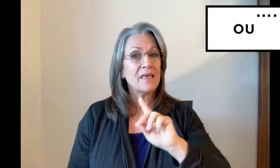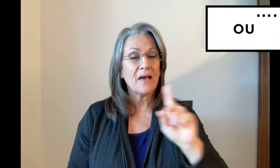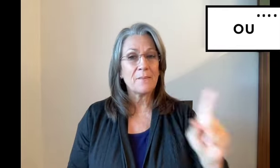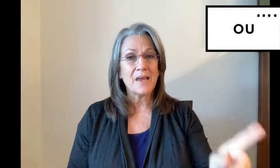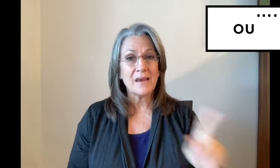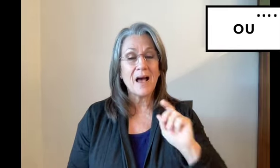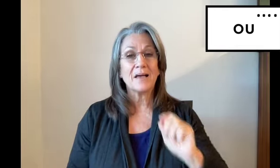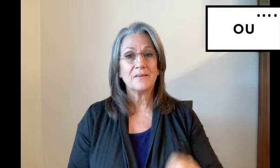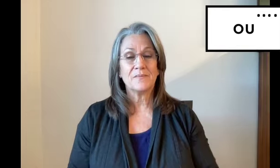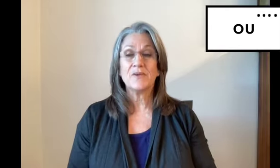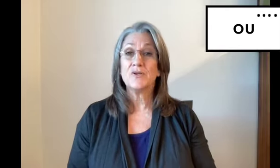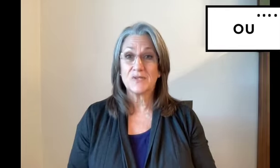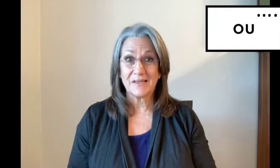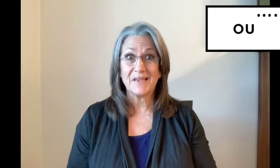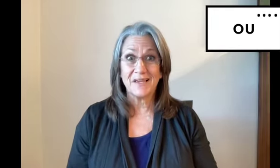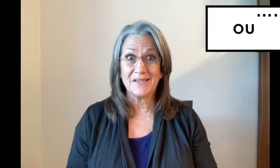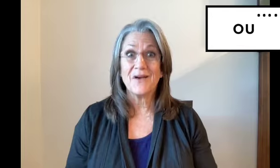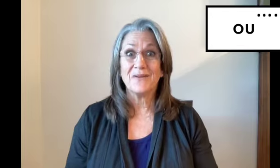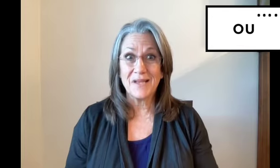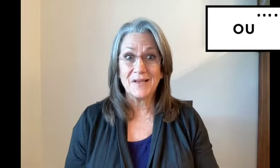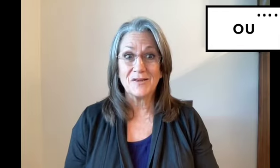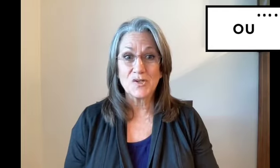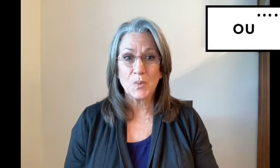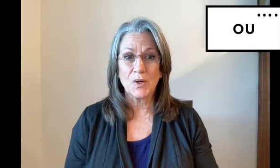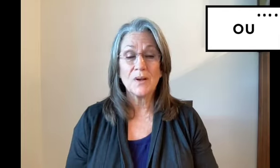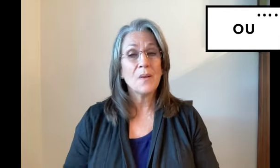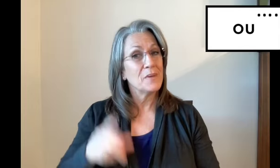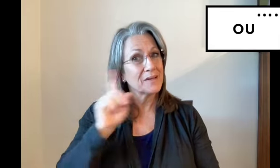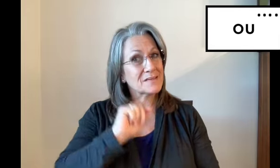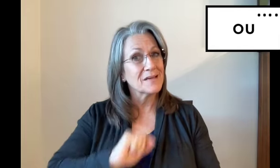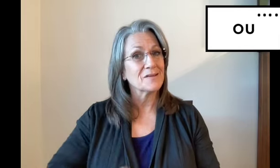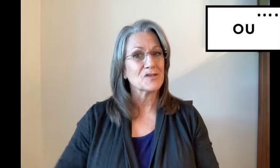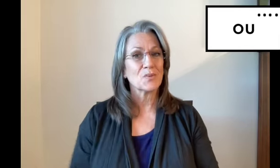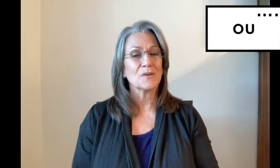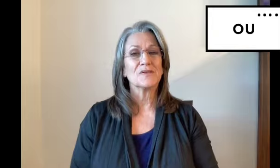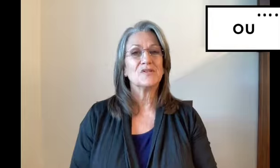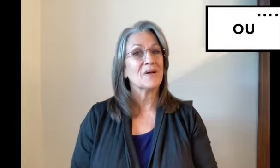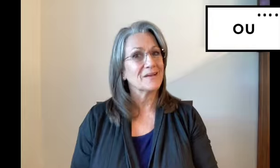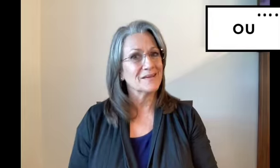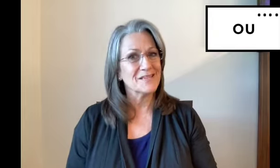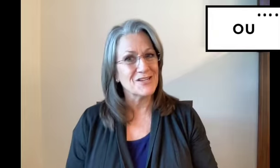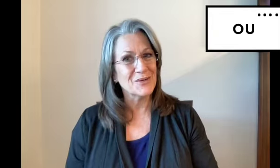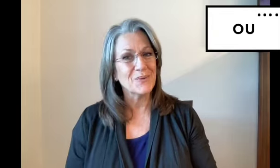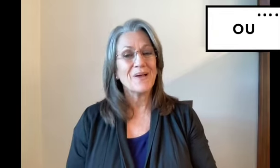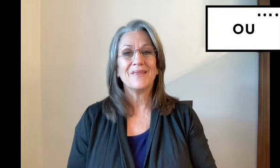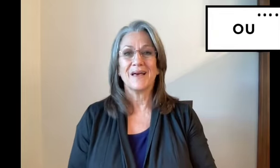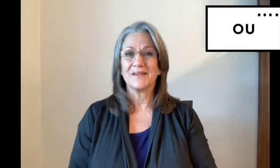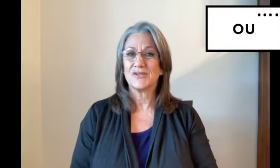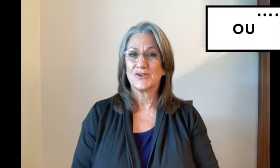That may not be used at the end of an English word because English words do not end in U. That is true.